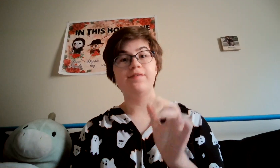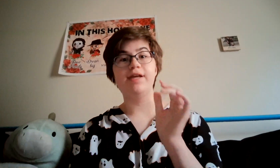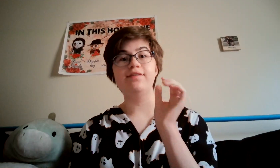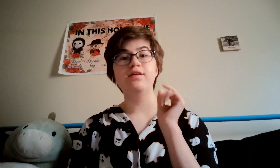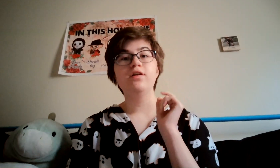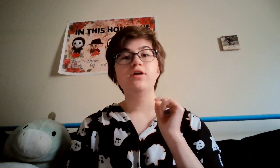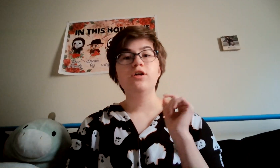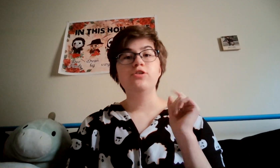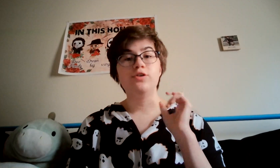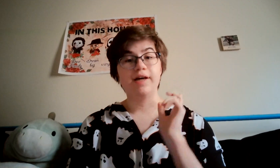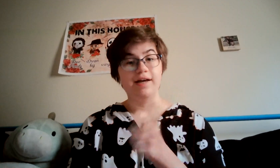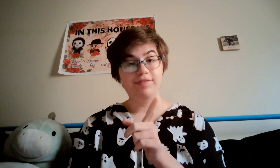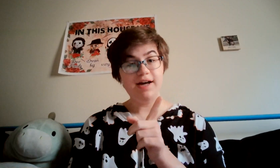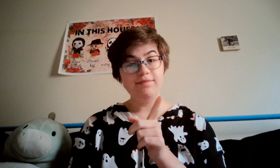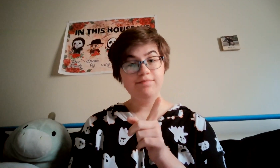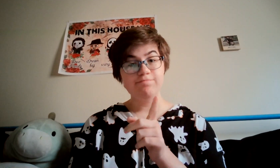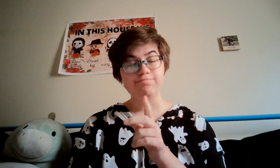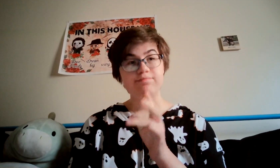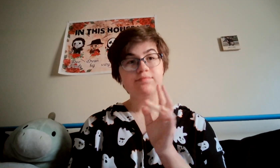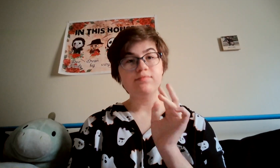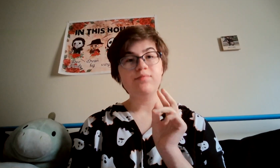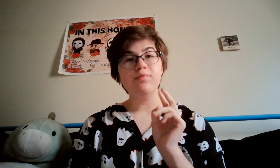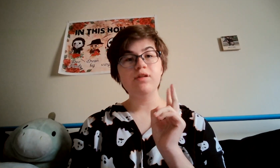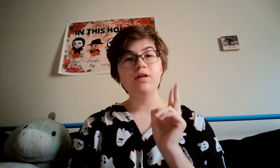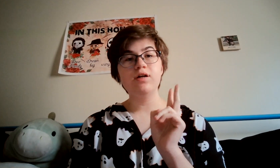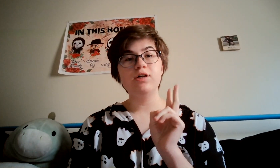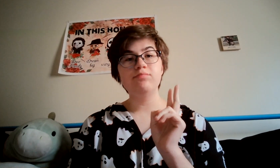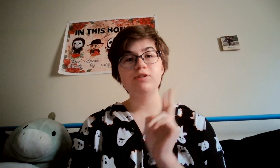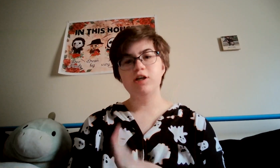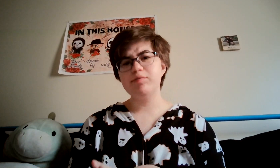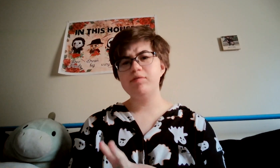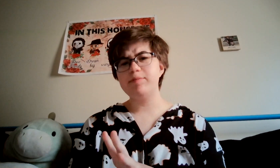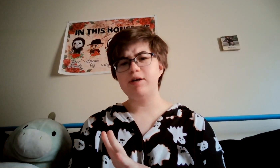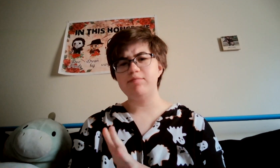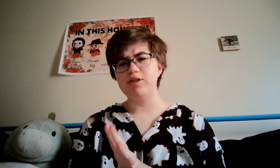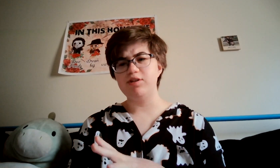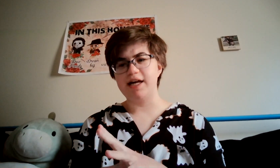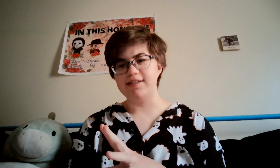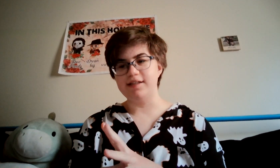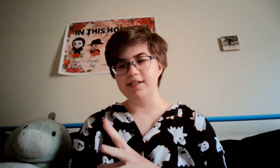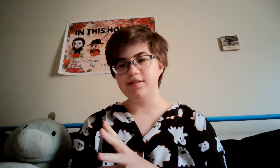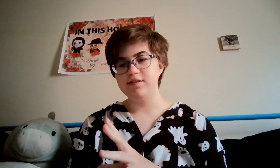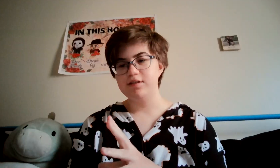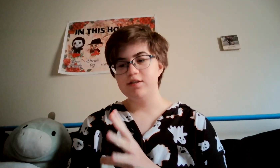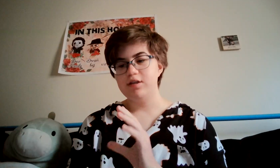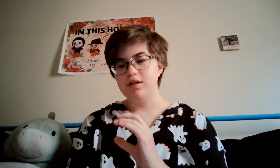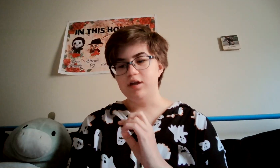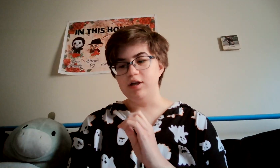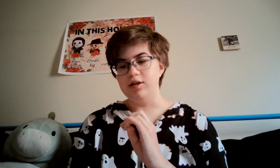activities. So I have that. Talk a bit about my new classes.